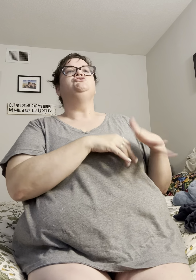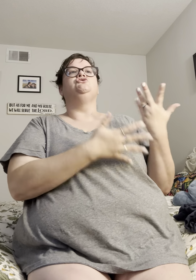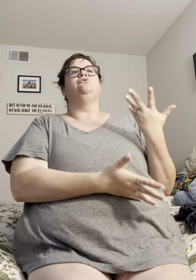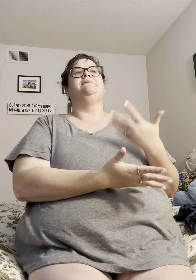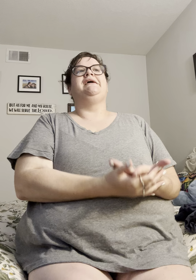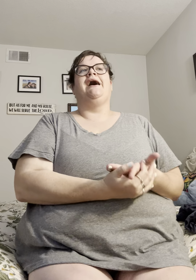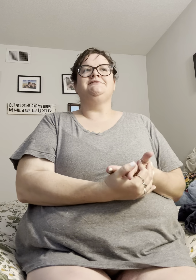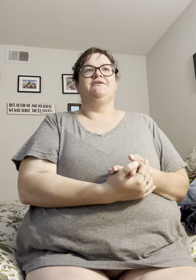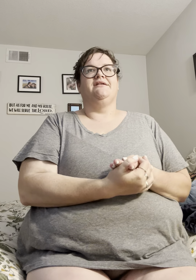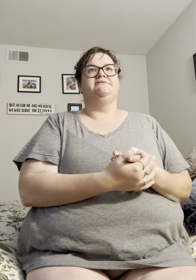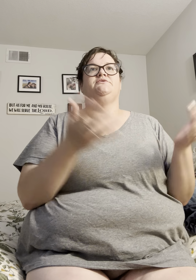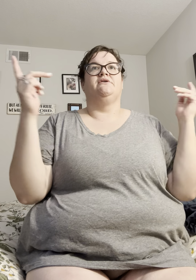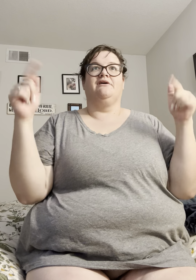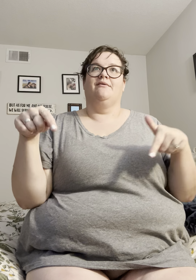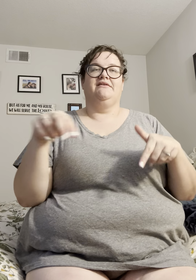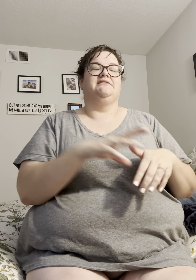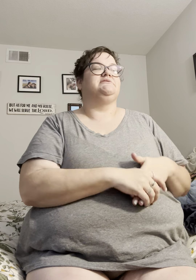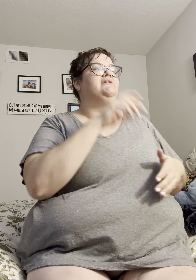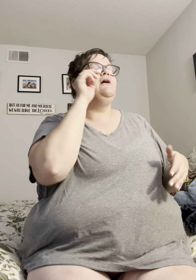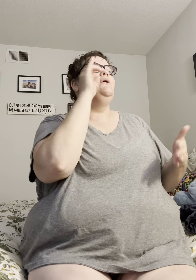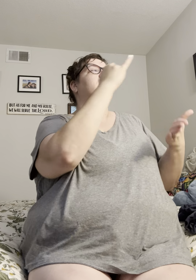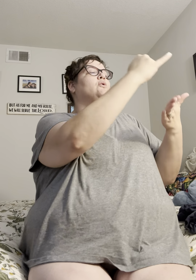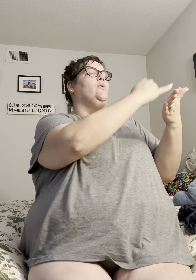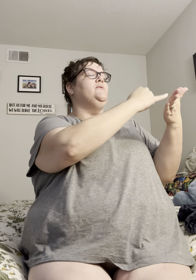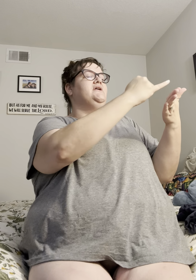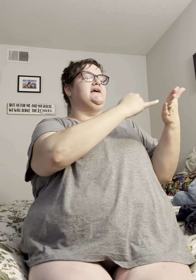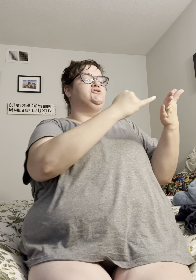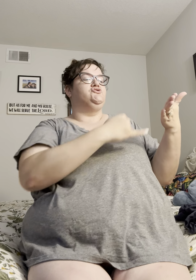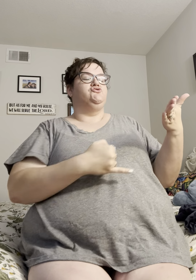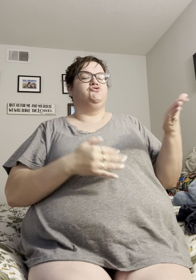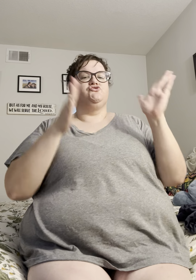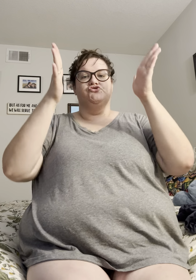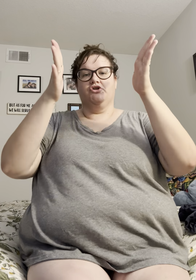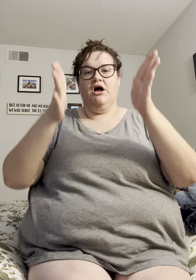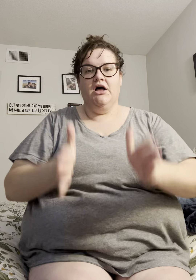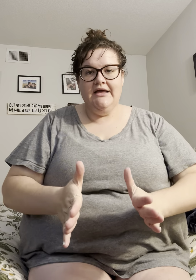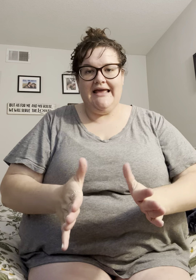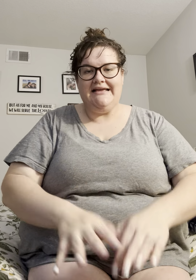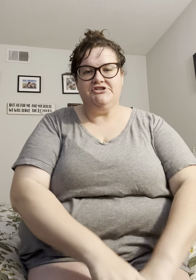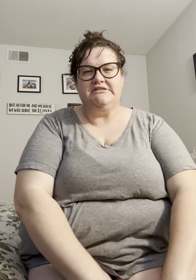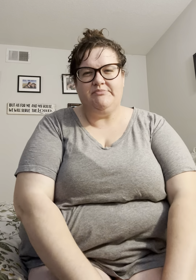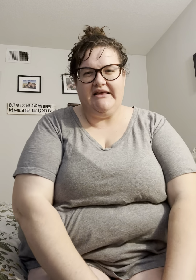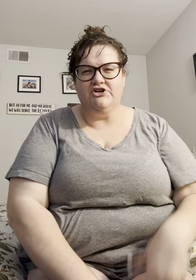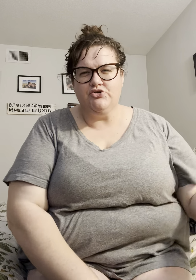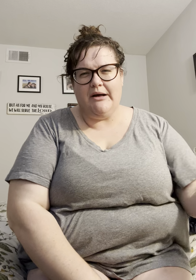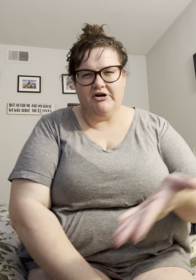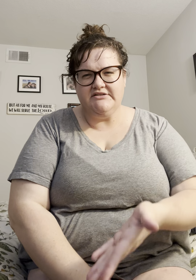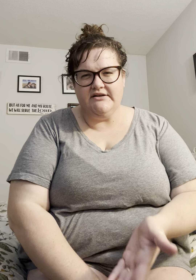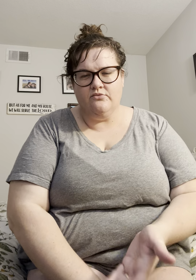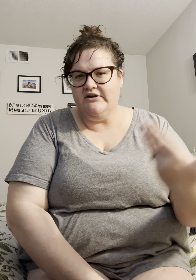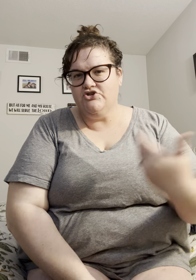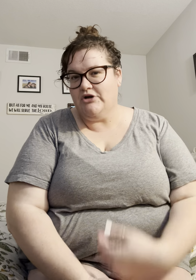So let me ask you this, and you can comment the answer below. What would a draw agent be? A draw person. What is a draw